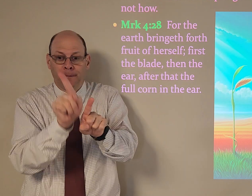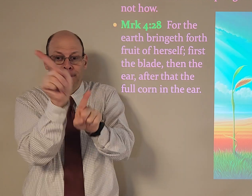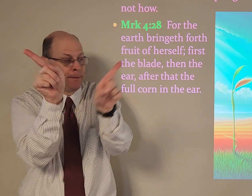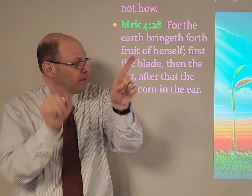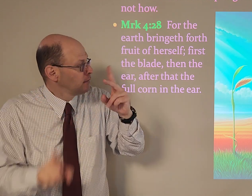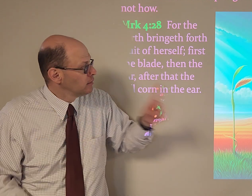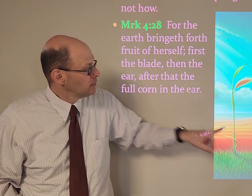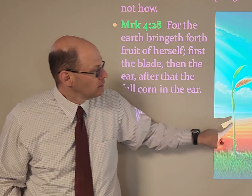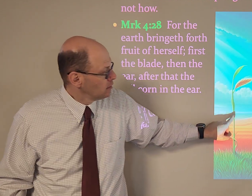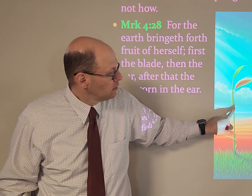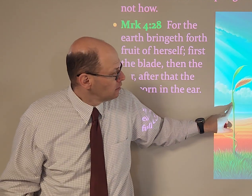then the ear,